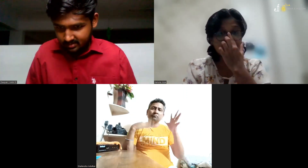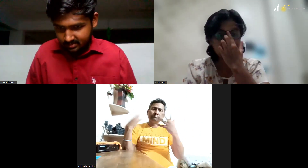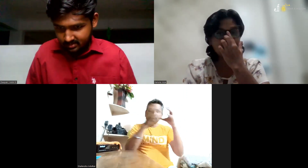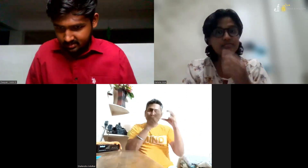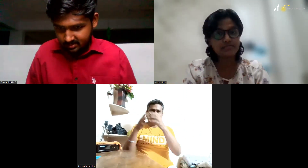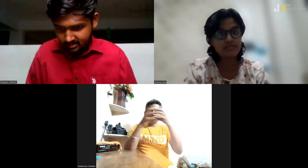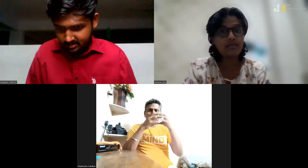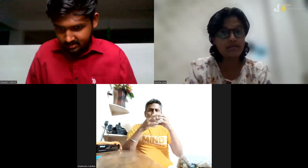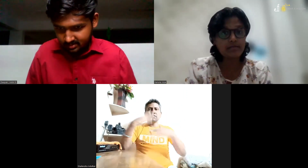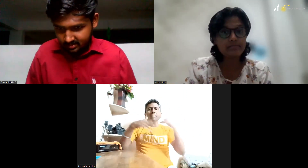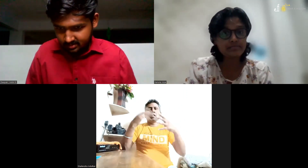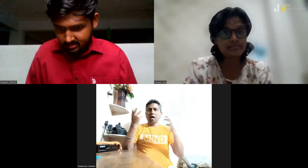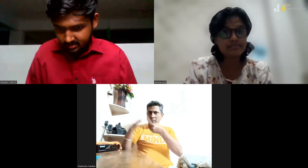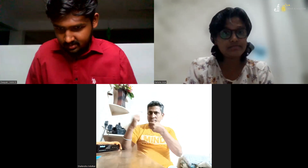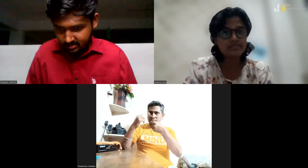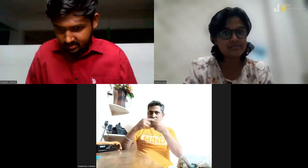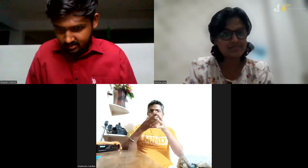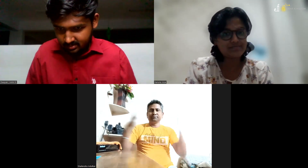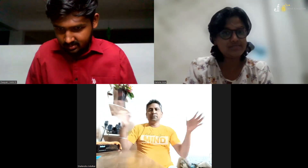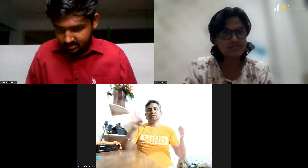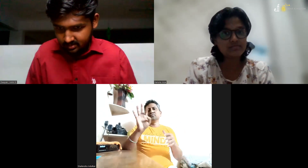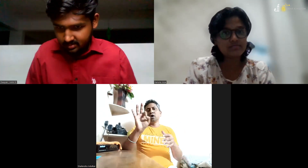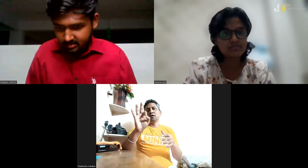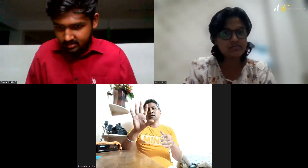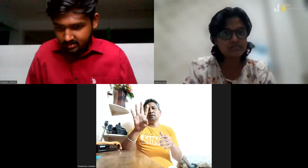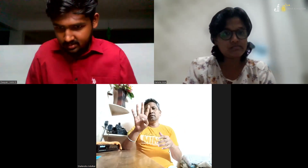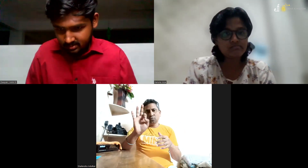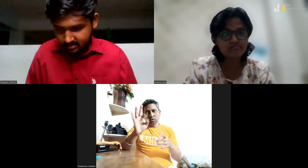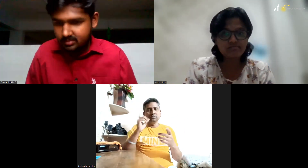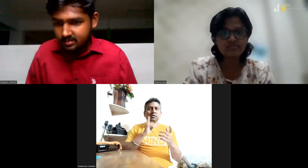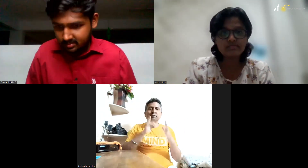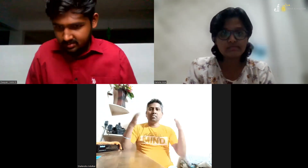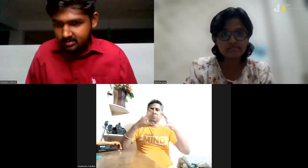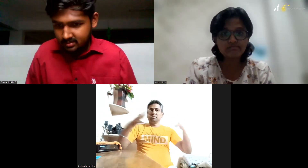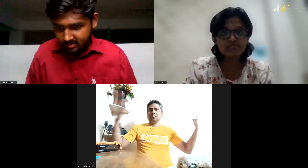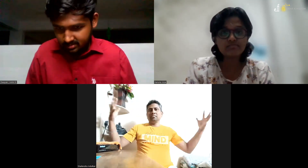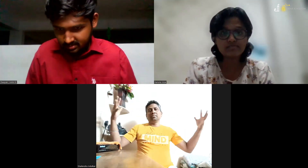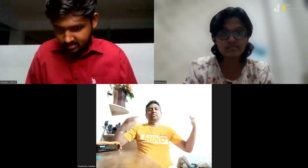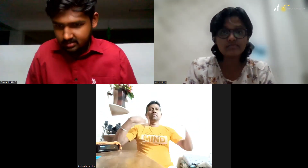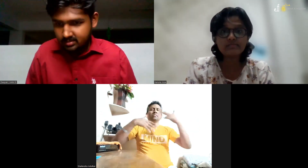So we were 10 people, like with Jaishankar maybe, that